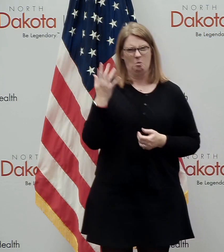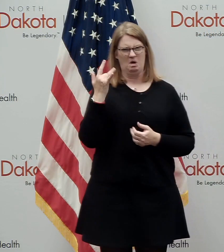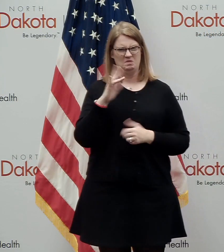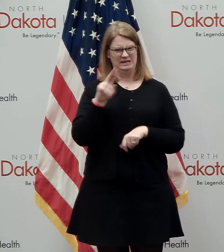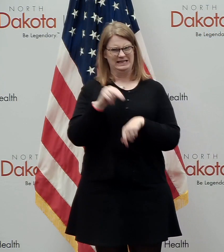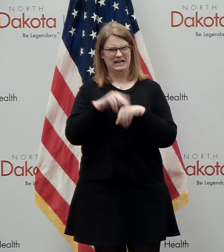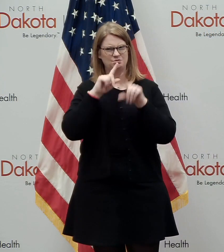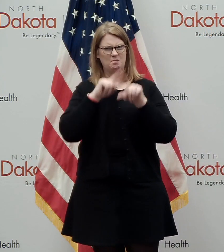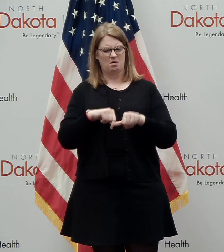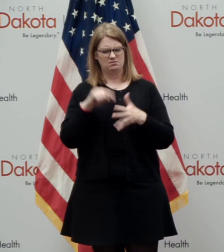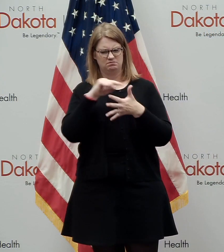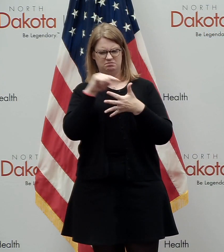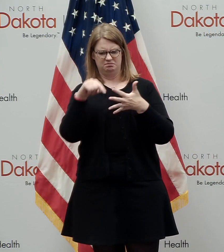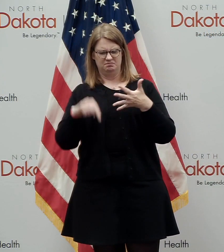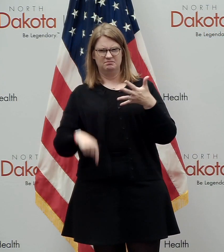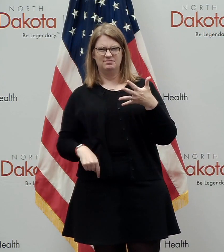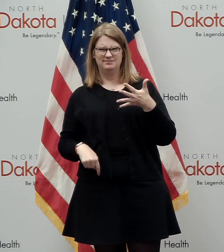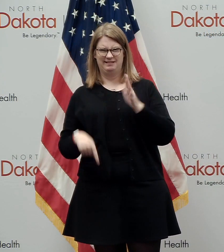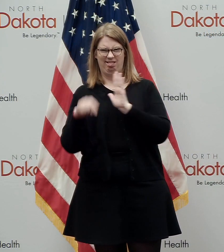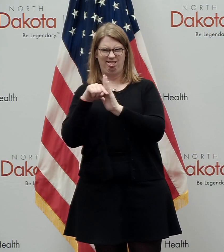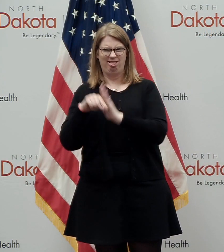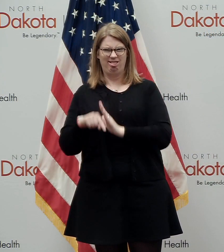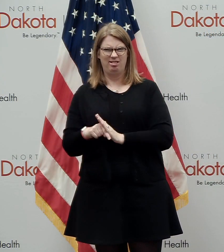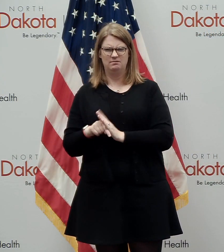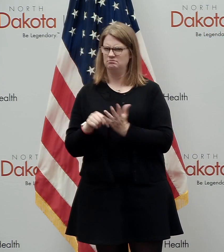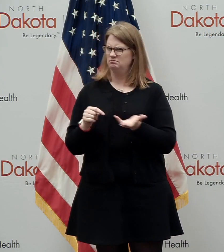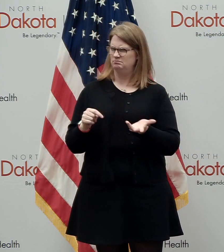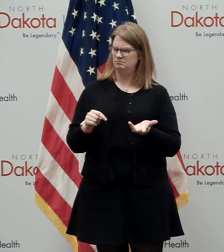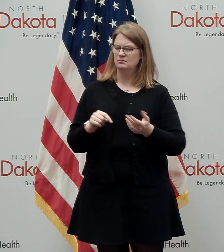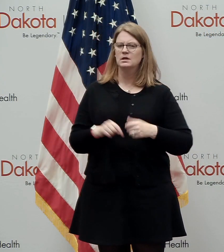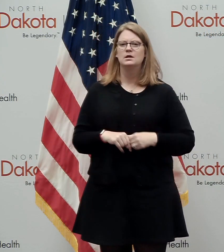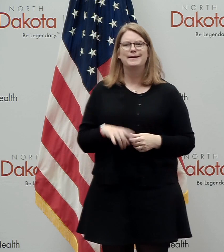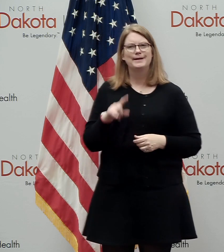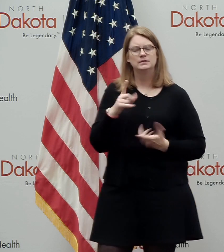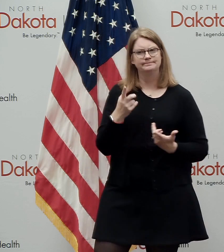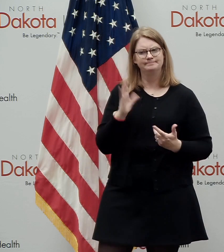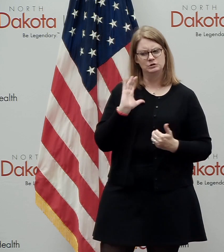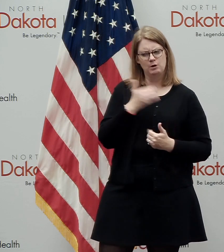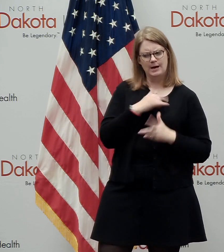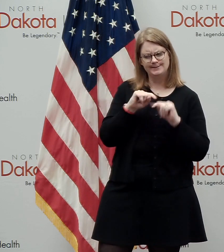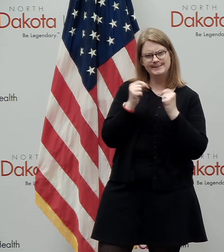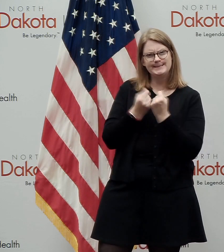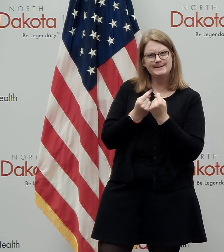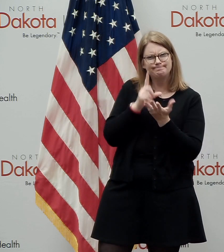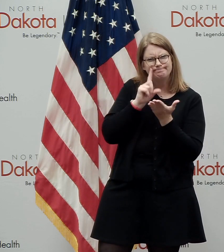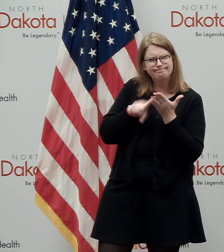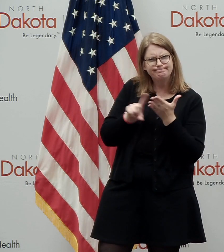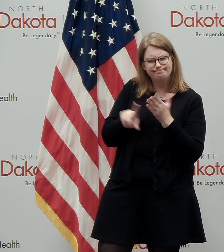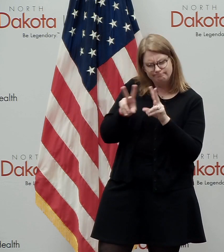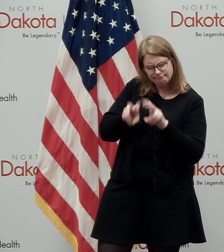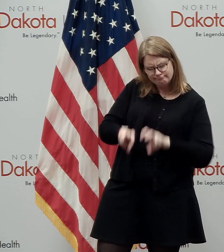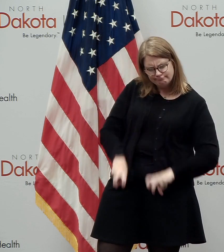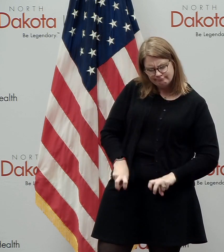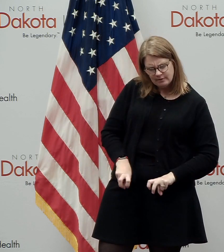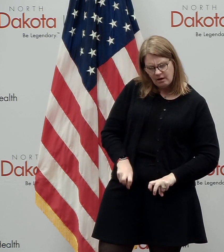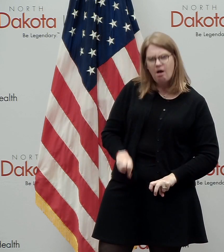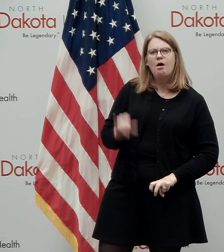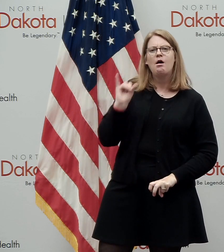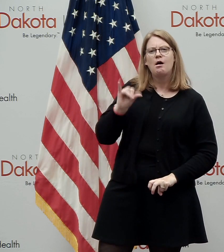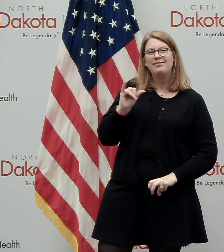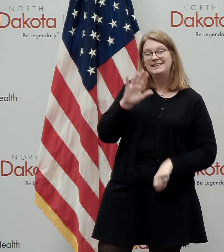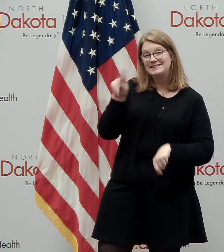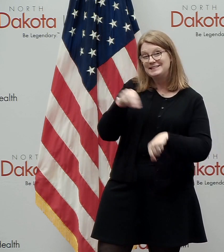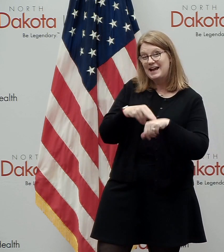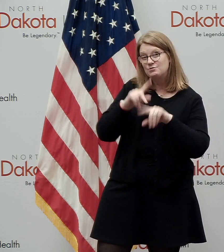showed us otherwise? Well, in digging into this with our team, we found that many of these national